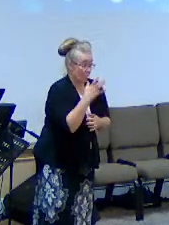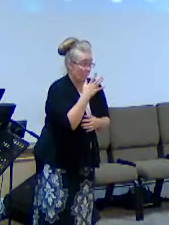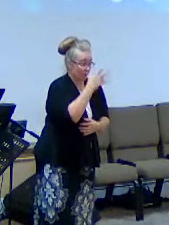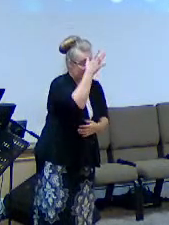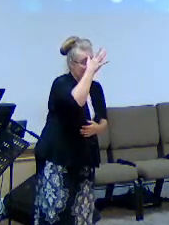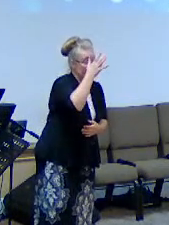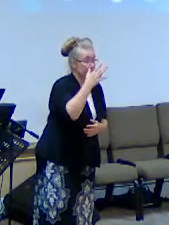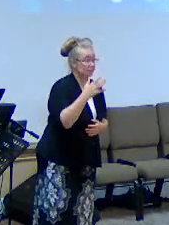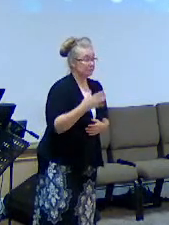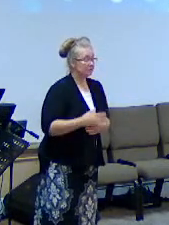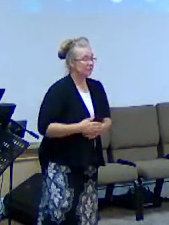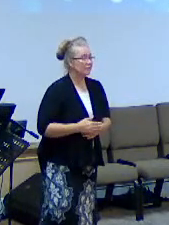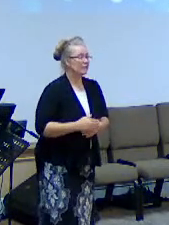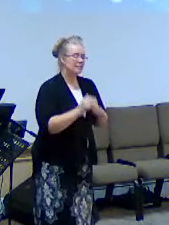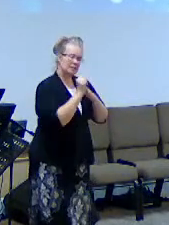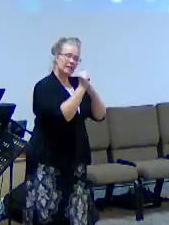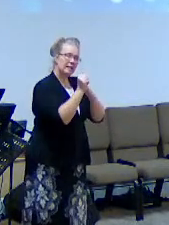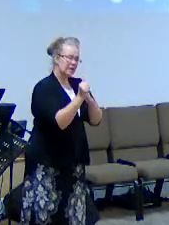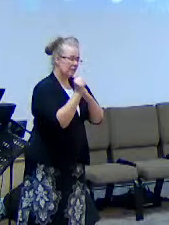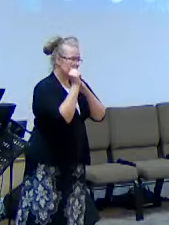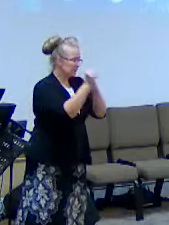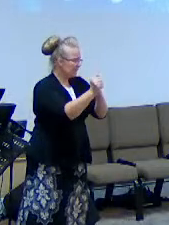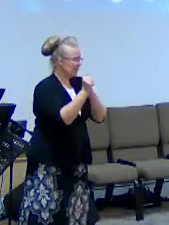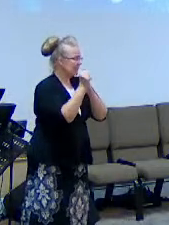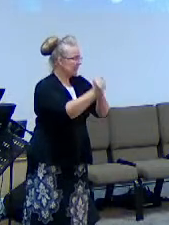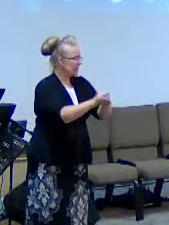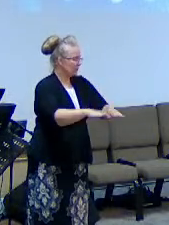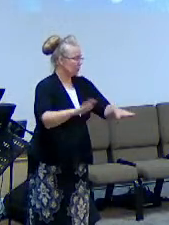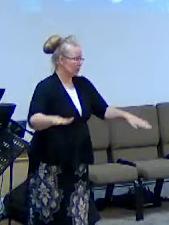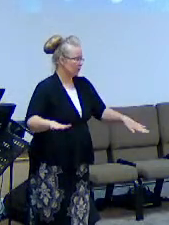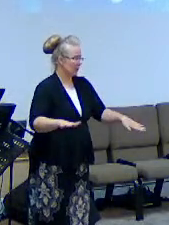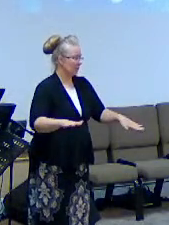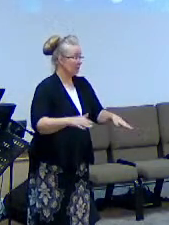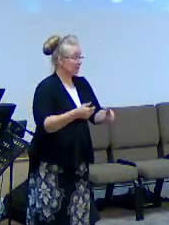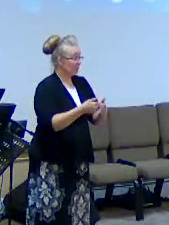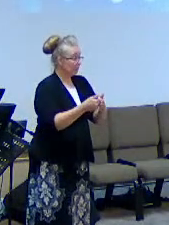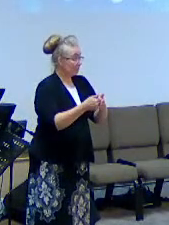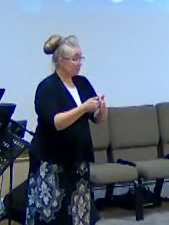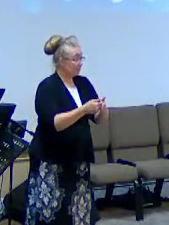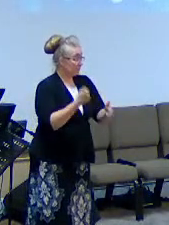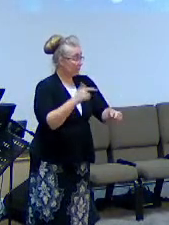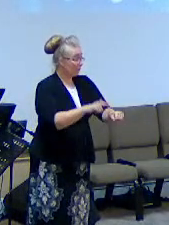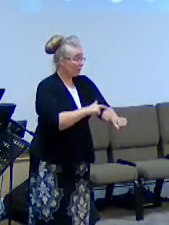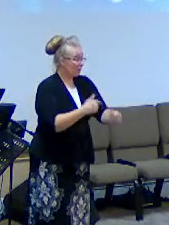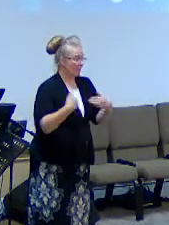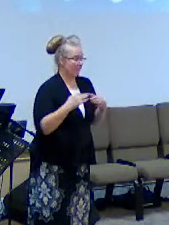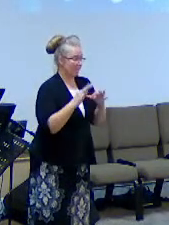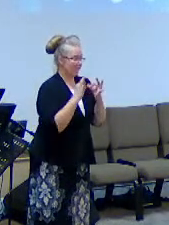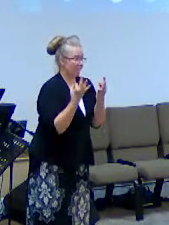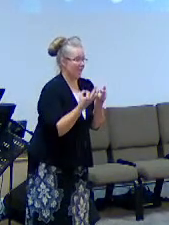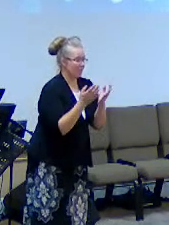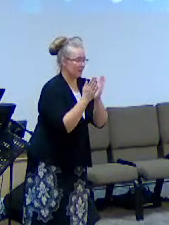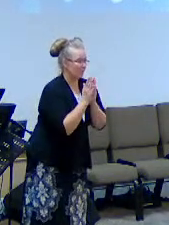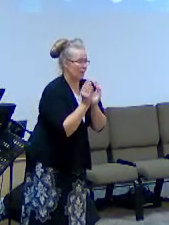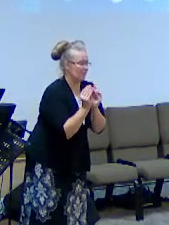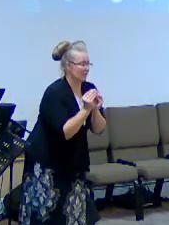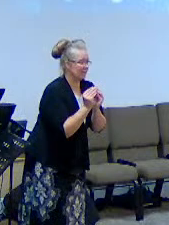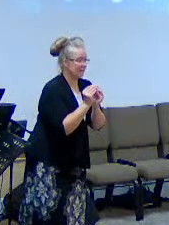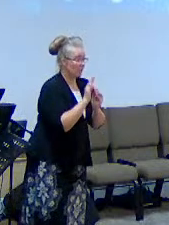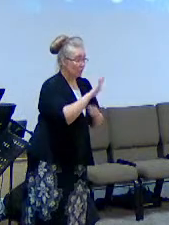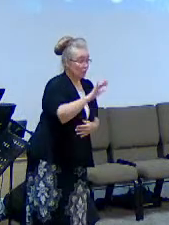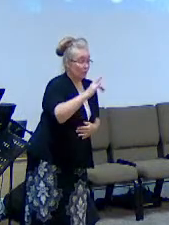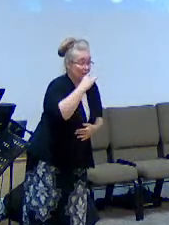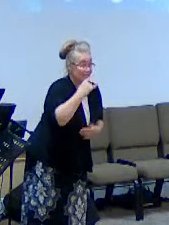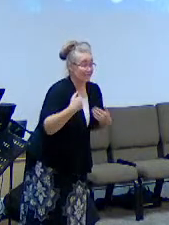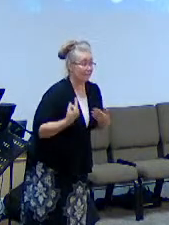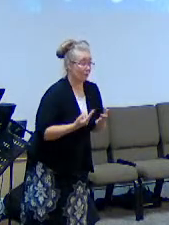Dad. That's called leadership. You're pushing it. You're making it. And before long, you're going to have family prayer meetings, and your kids are going to get the Holy Ghost at home.